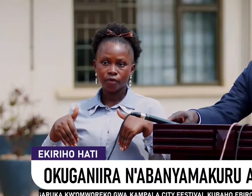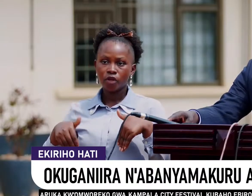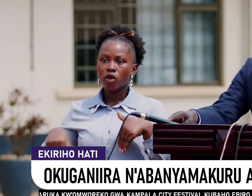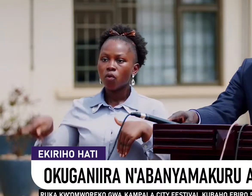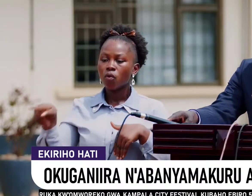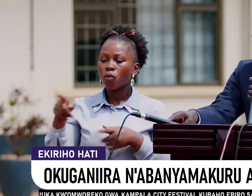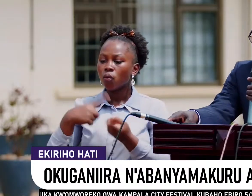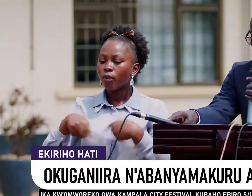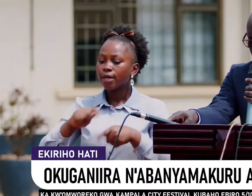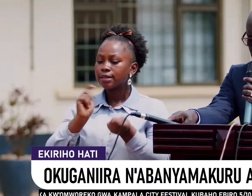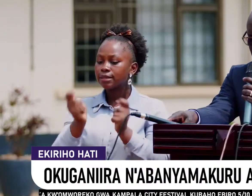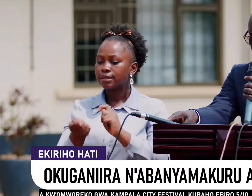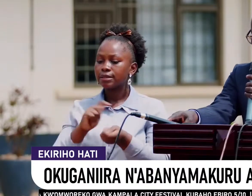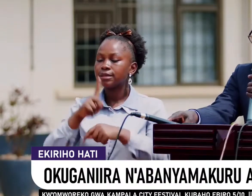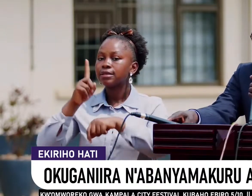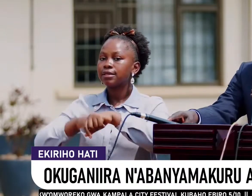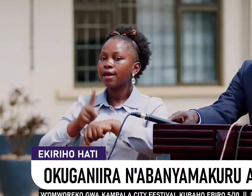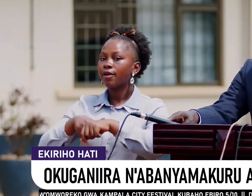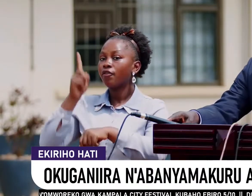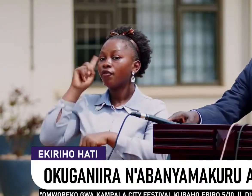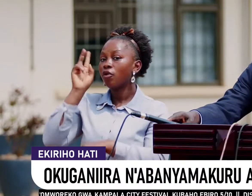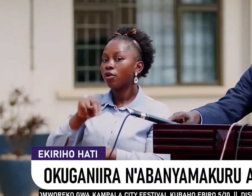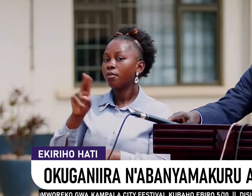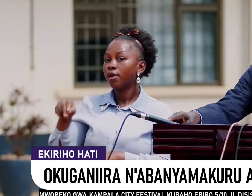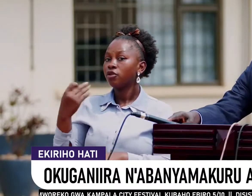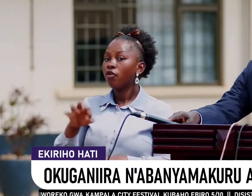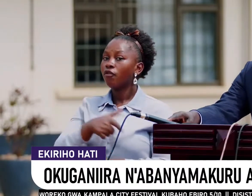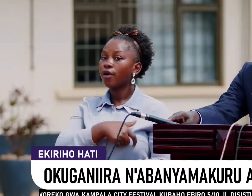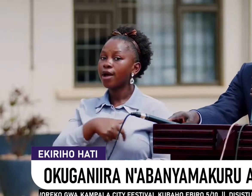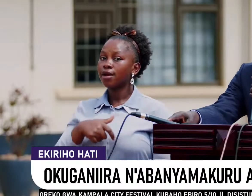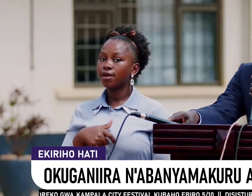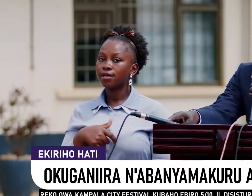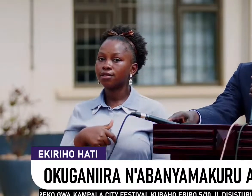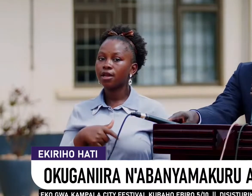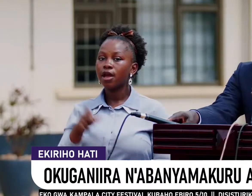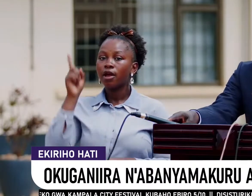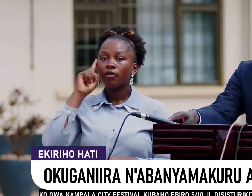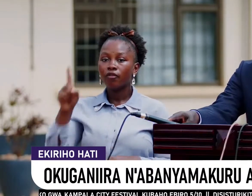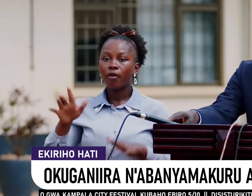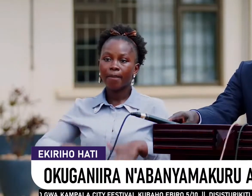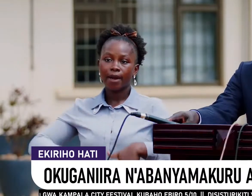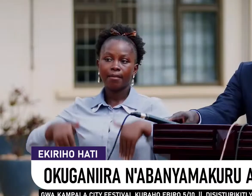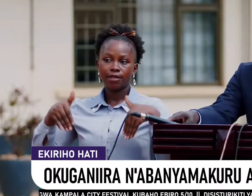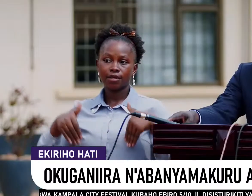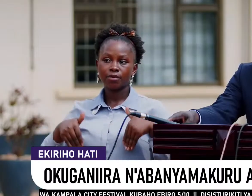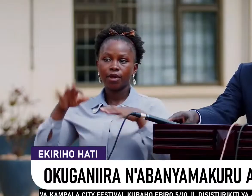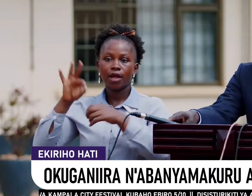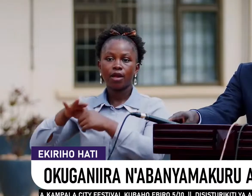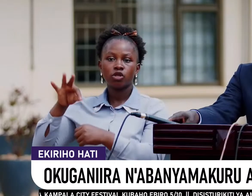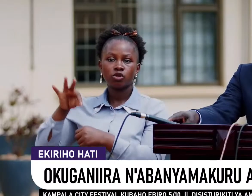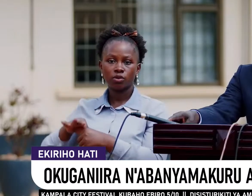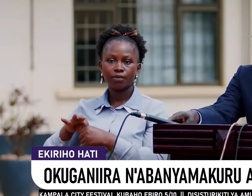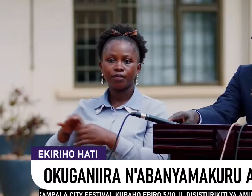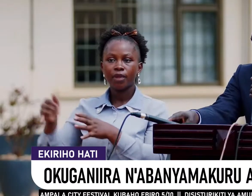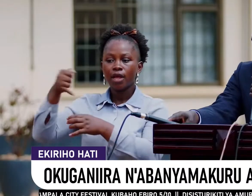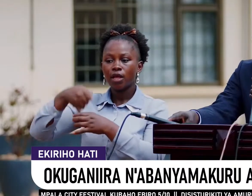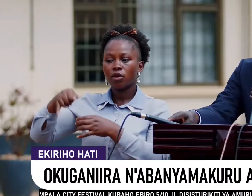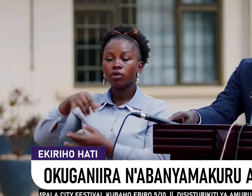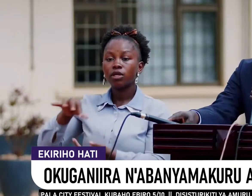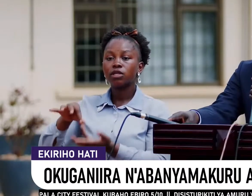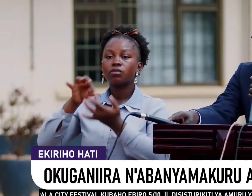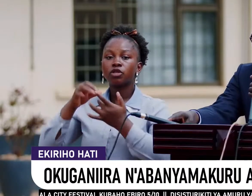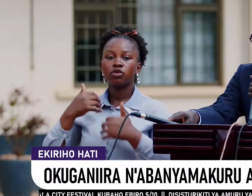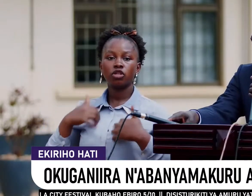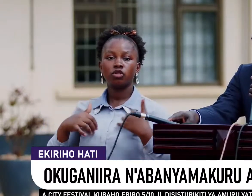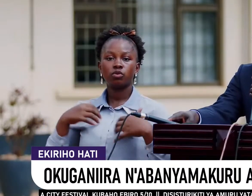have adjusted the period for nominations of candidates for parliamentary elections, including special